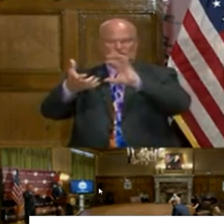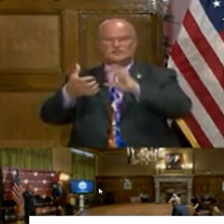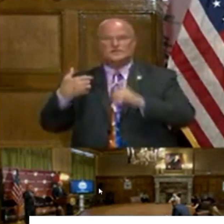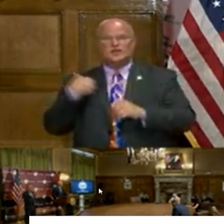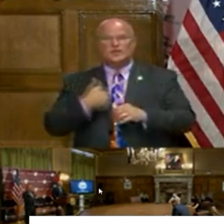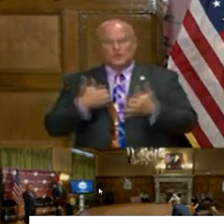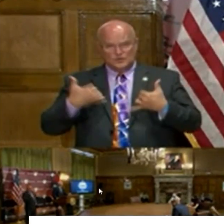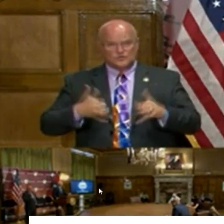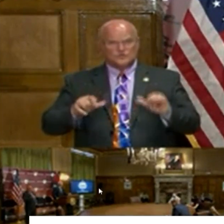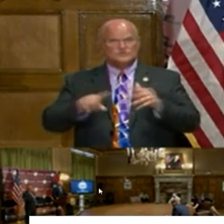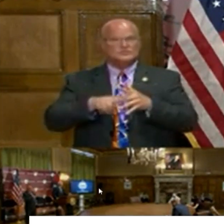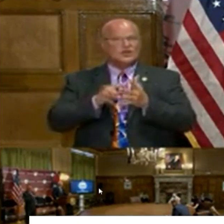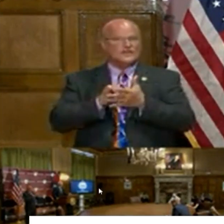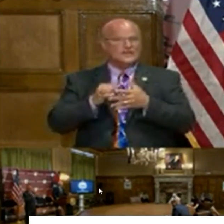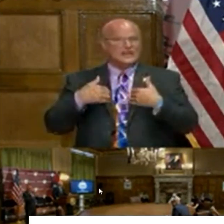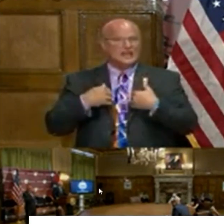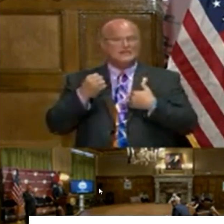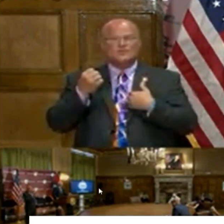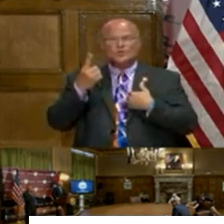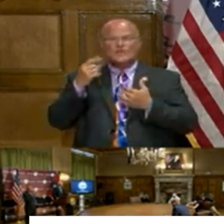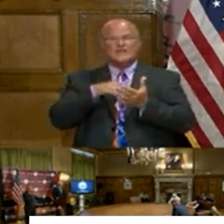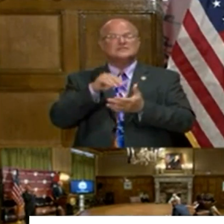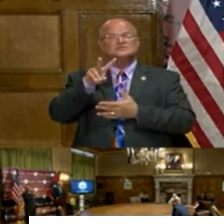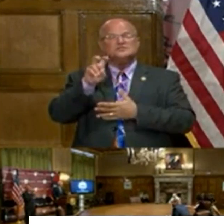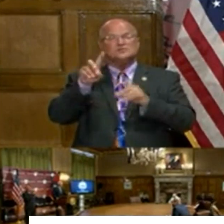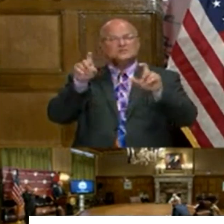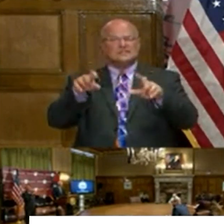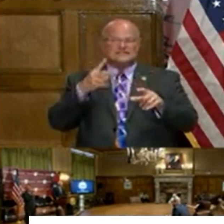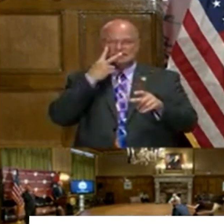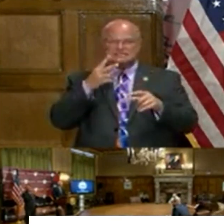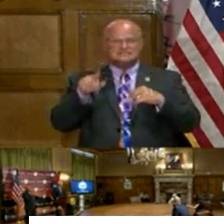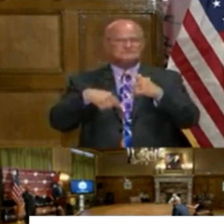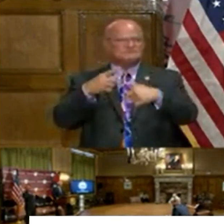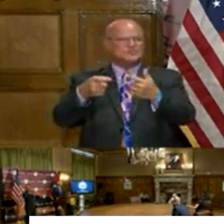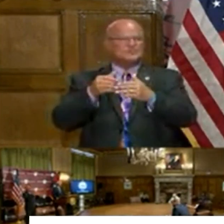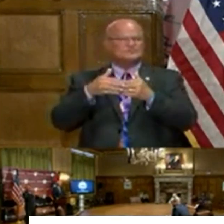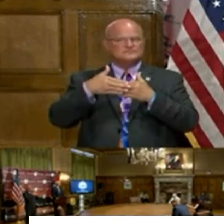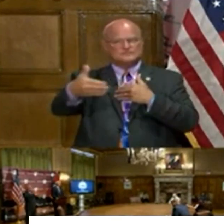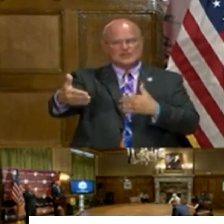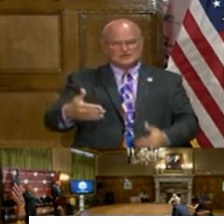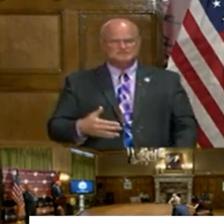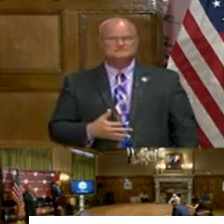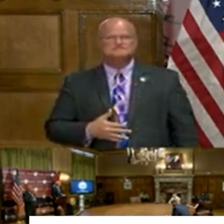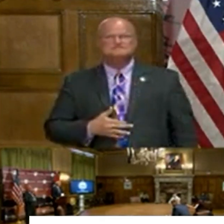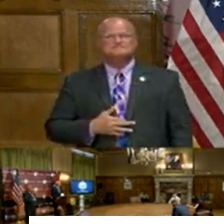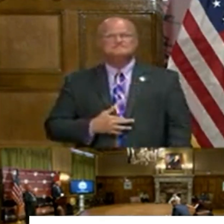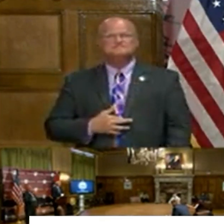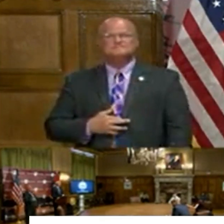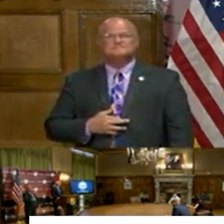we're going to start that. We've got 1,200 tests. We'll see where we go from there.